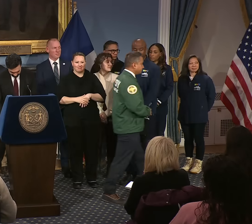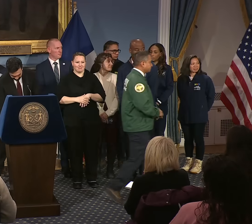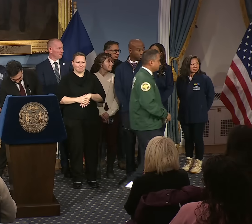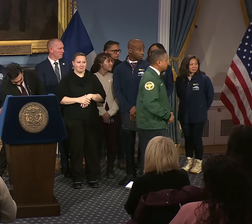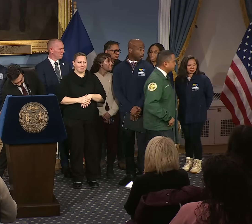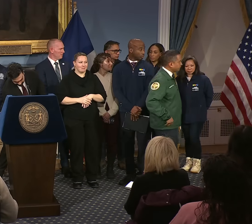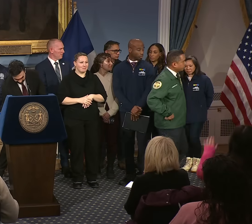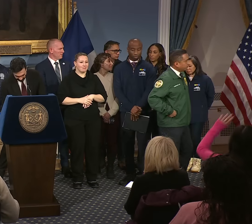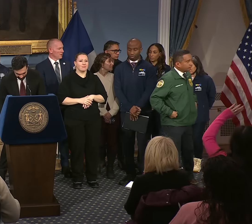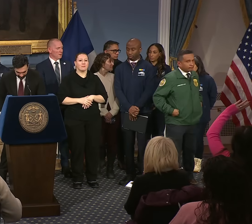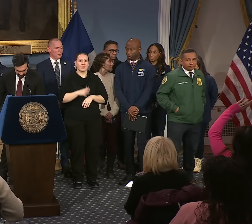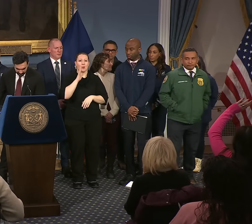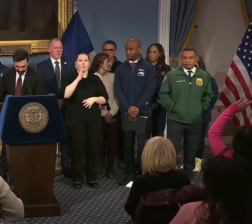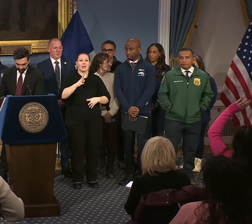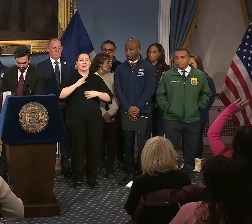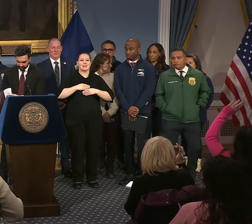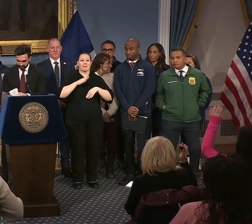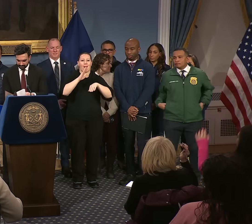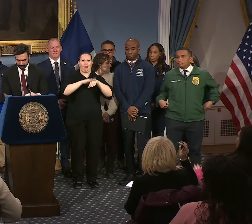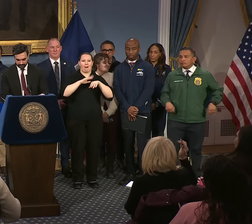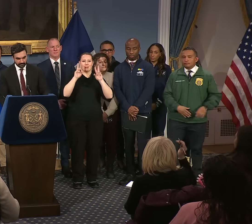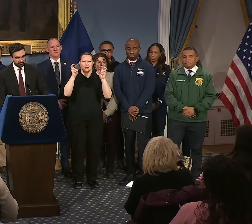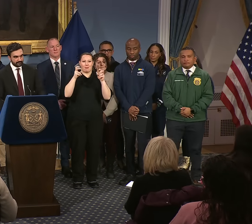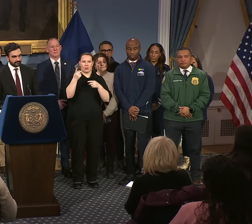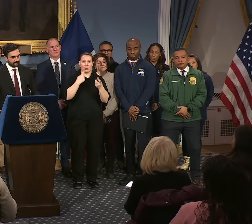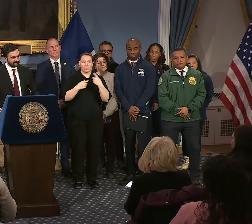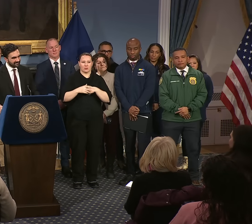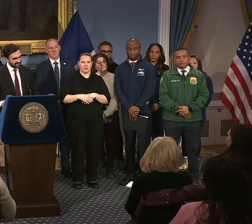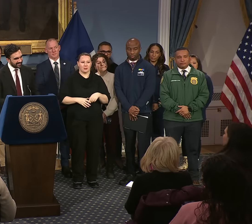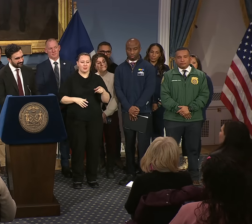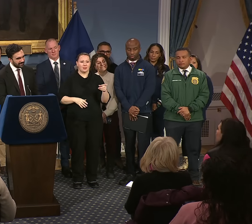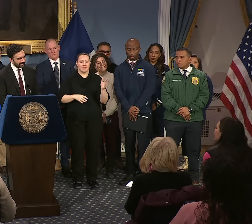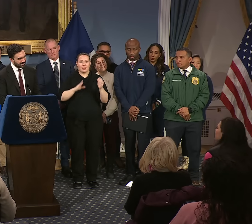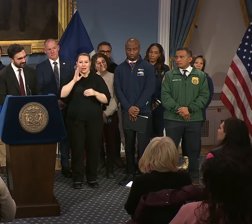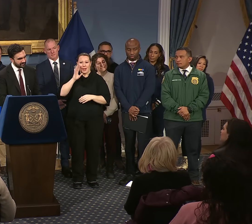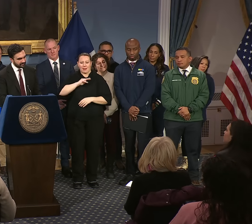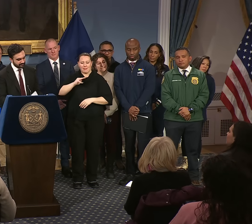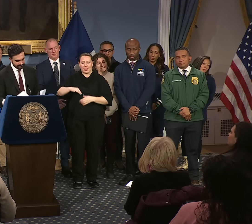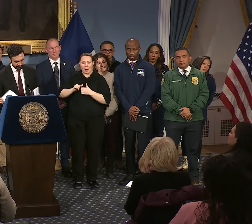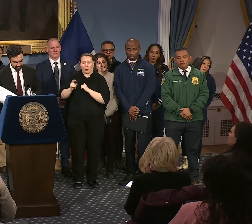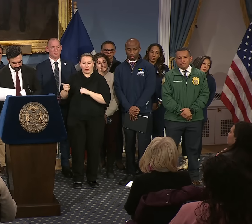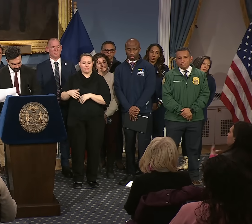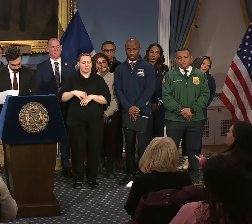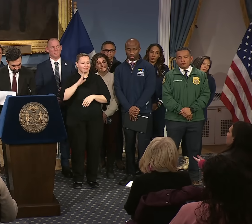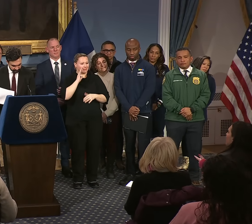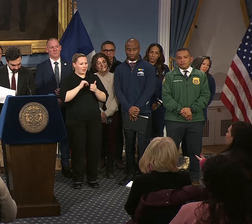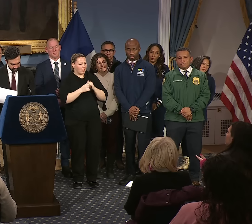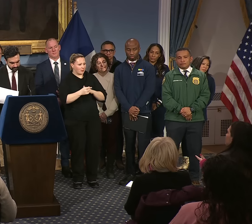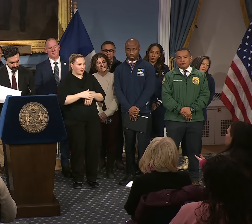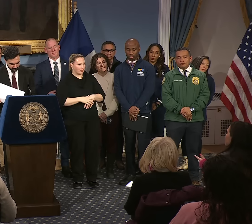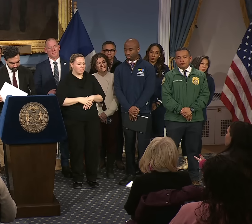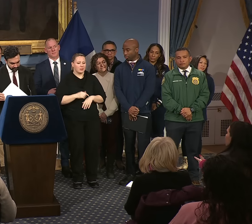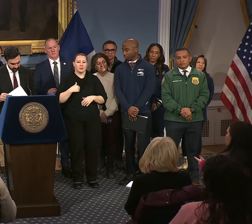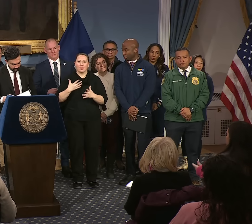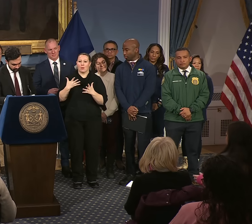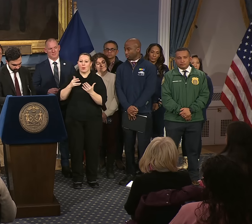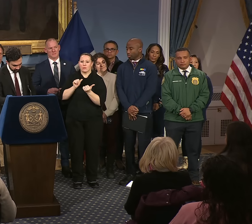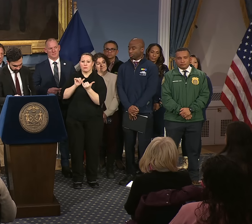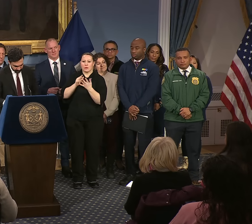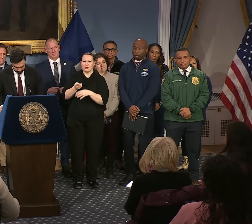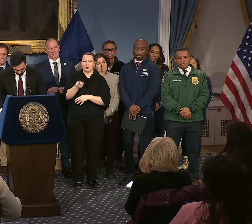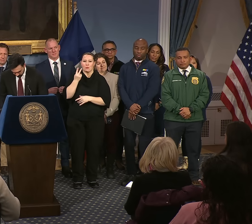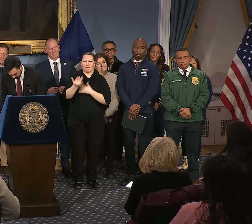Start on topic questions, please. Yeah, Heather, go ahead. Hi, Mayor, how are you? Hi, how are you, Heather? I just want to address the 2 fires in the